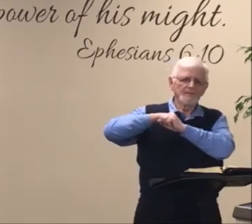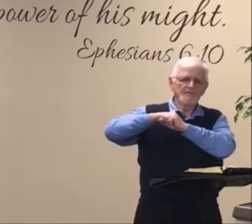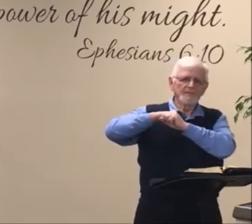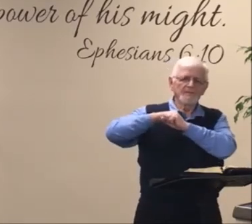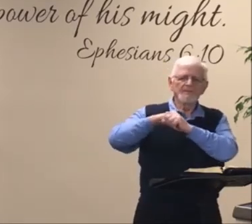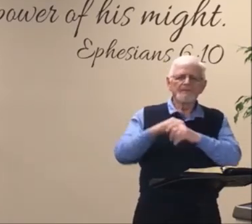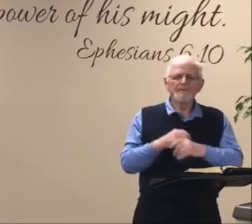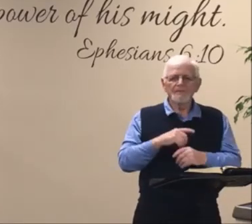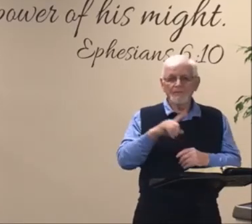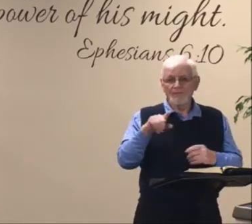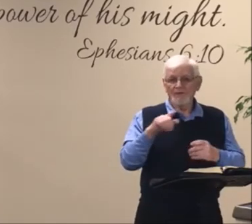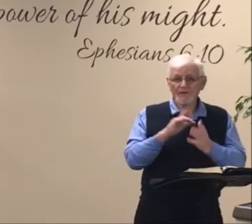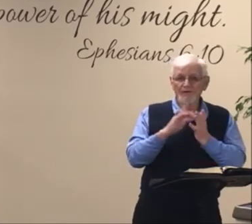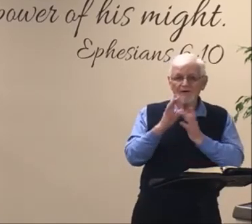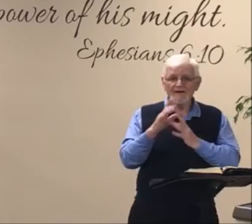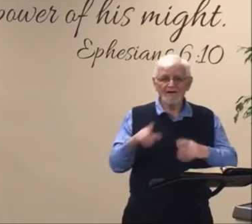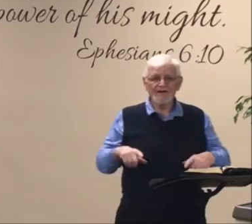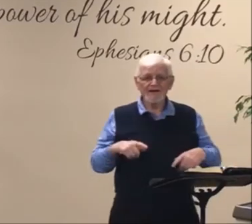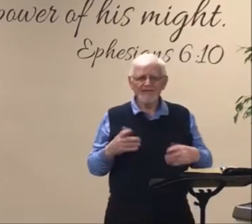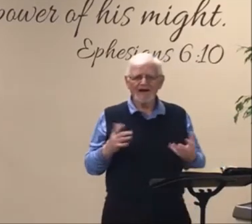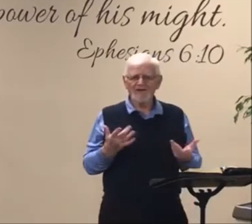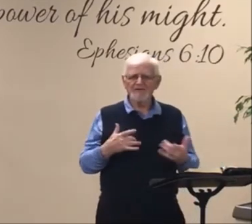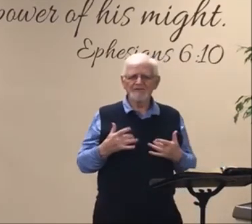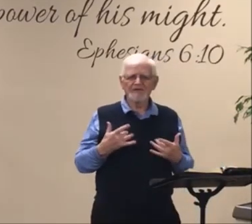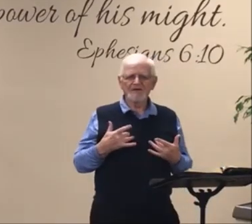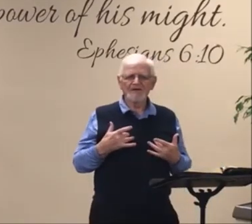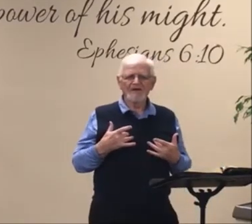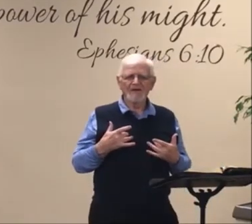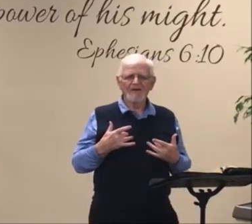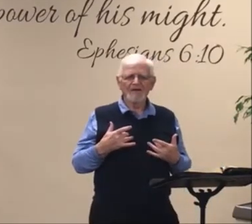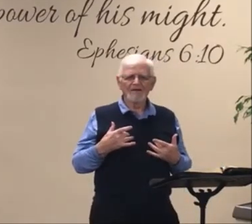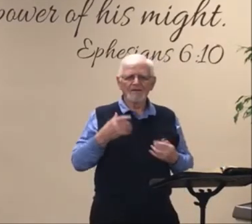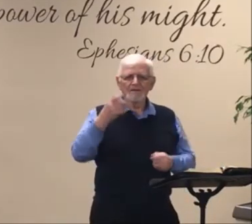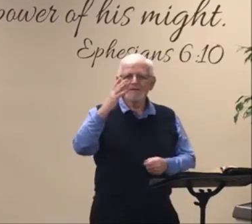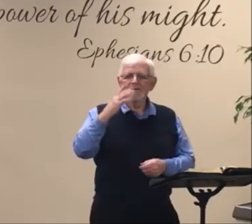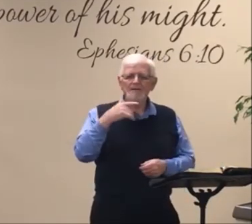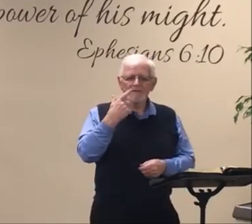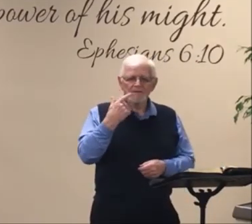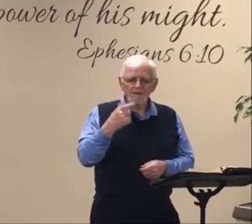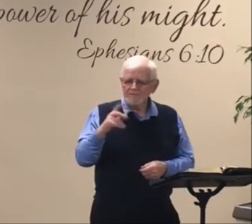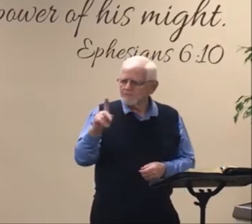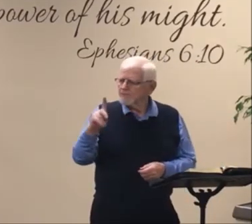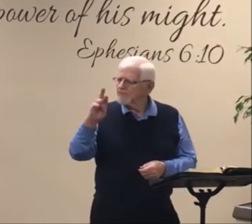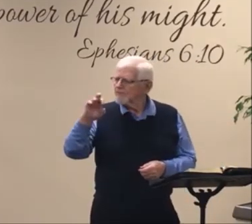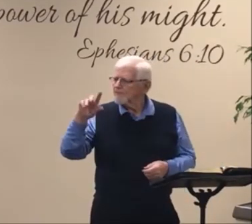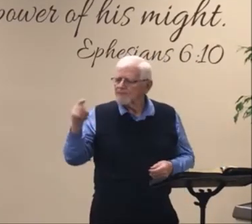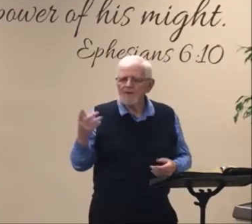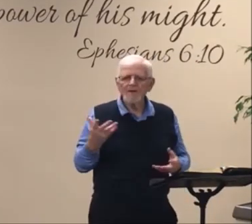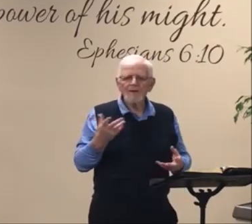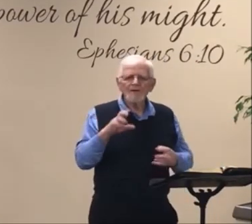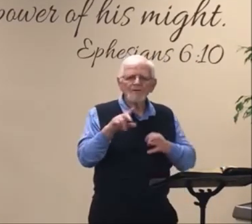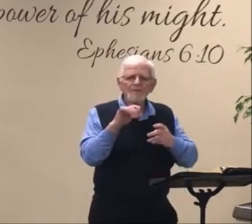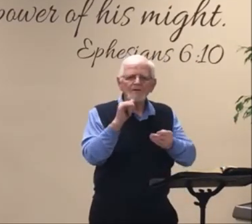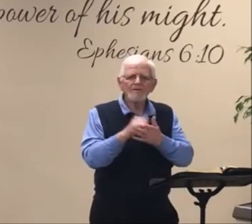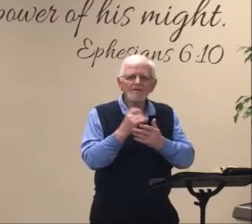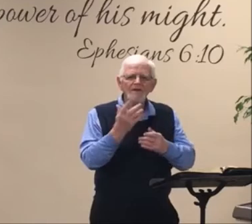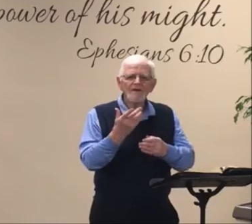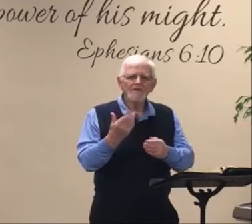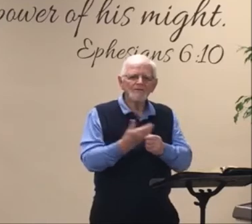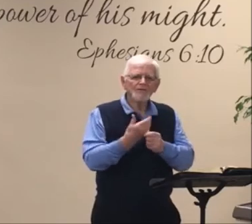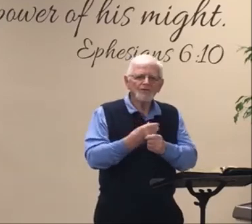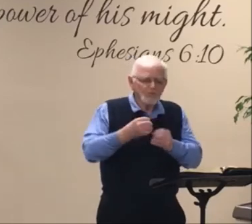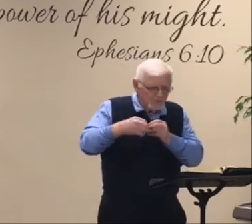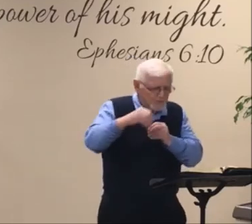that's like in the Christian life? God says, Kurt, I want you to do this thing. And Kurt says, okay, Lord, we're going to do this new move